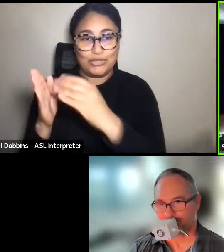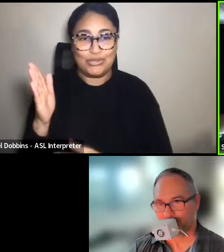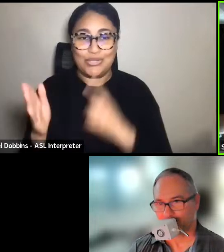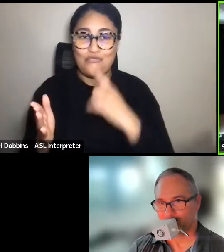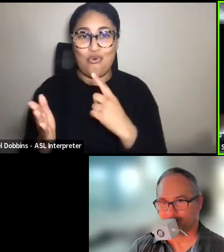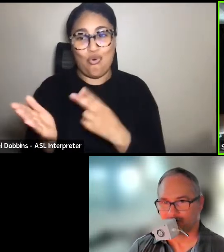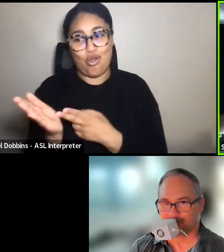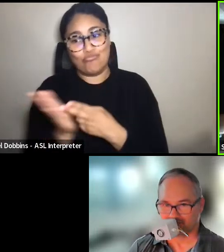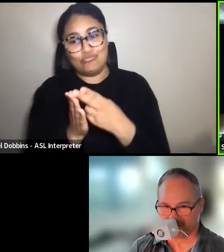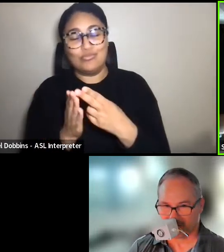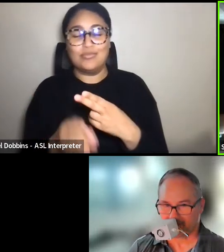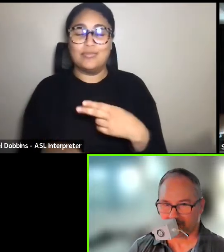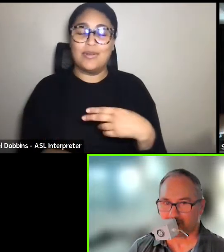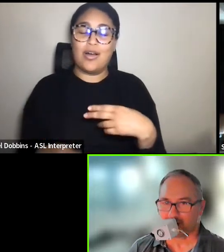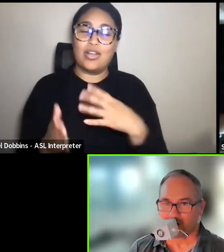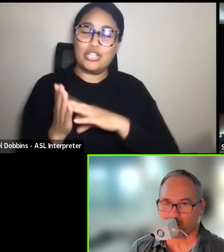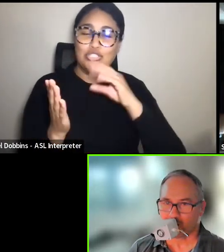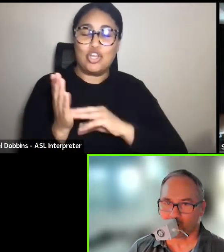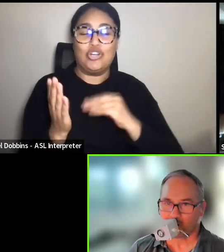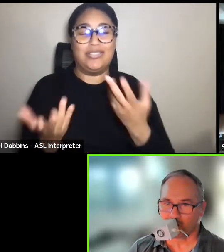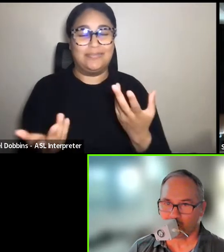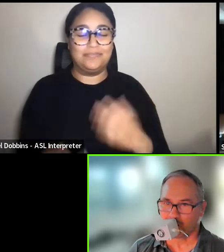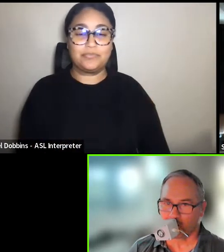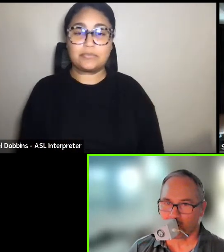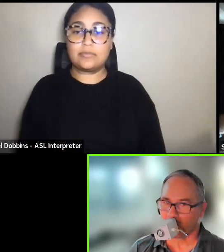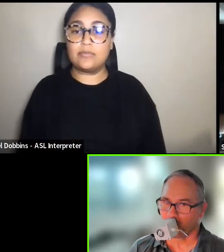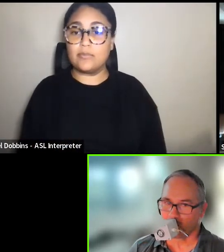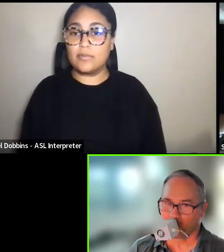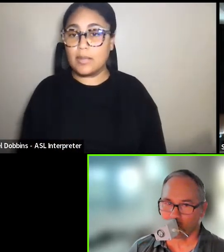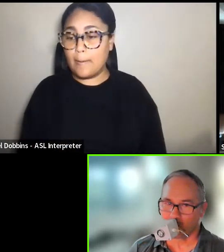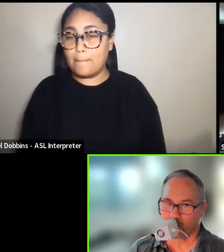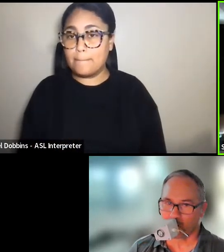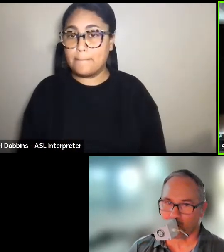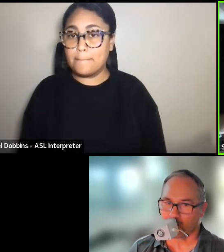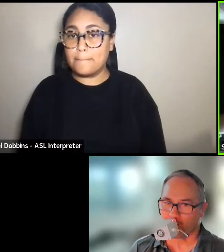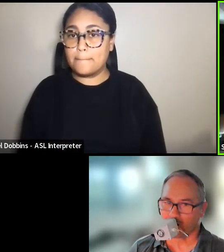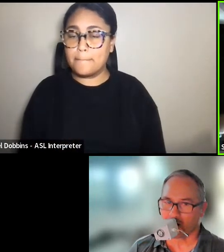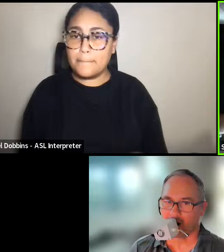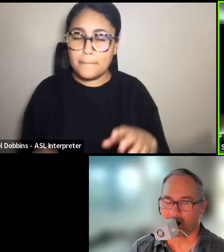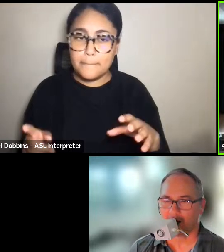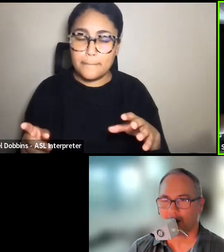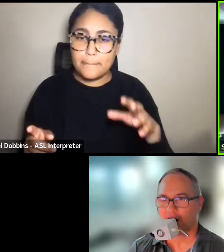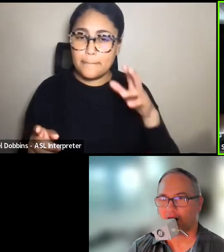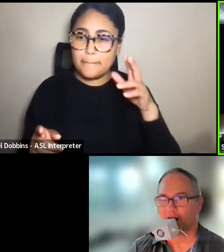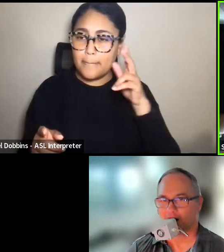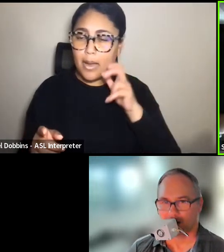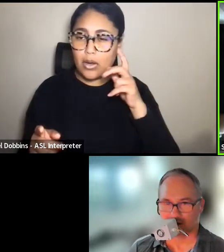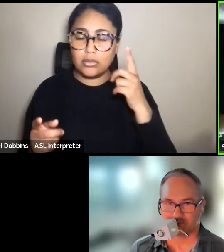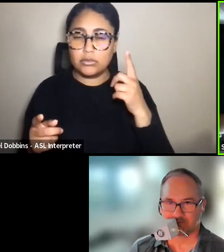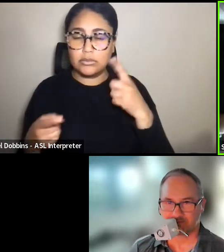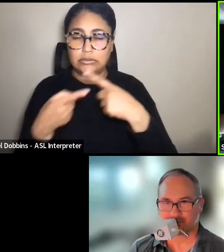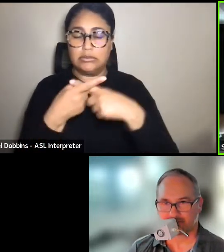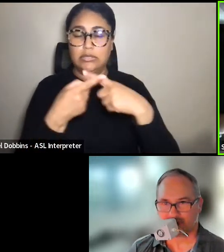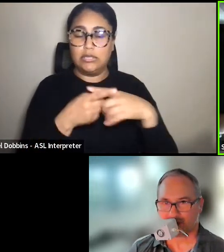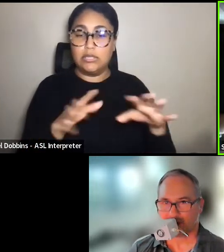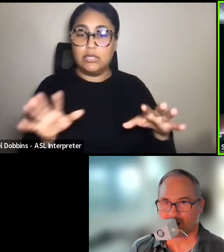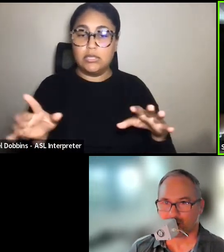So. Thank you. Sure. Yes, Trustee Chavez. Thank you I think the conversation is